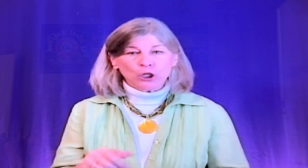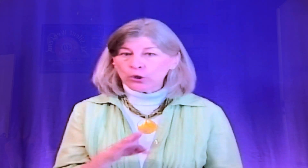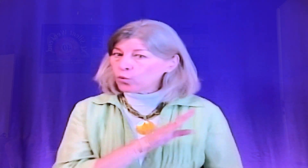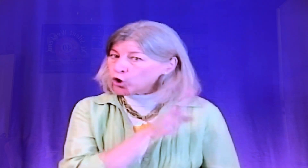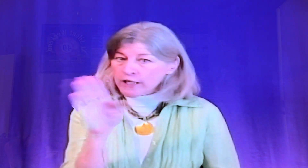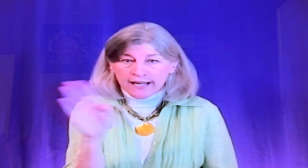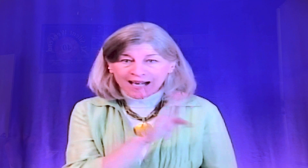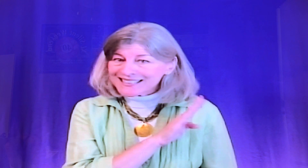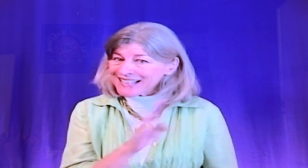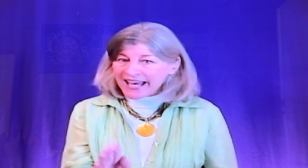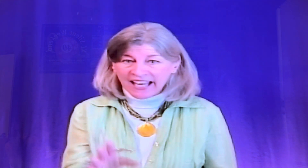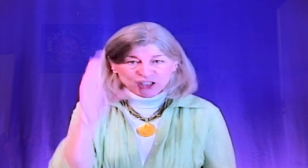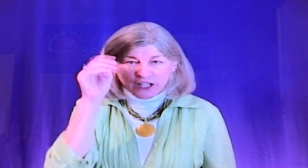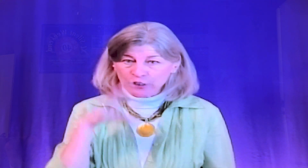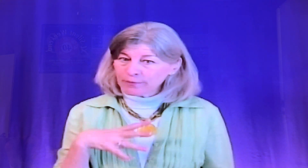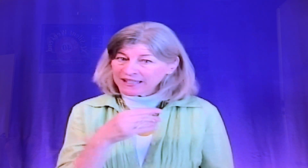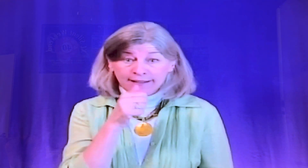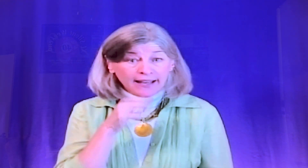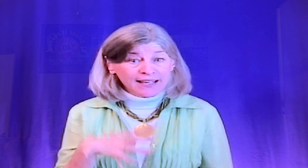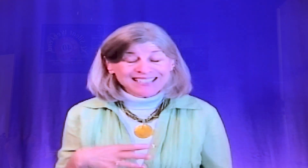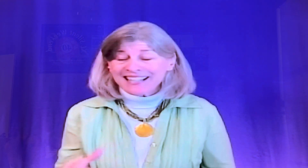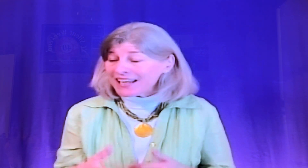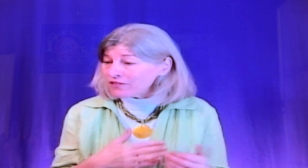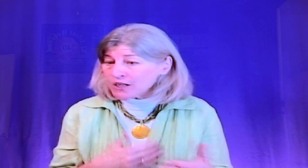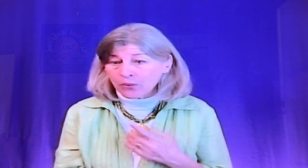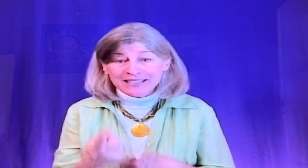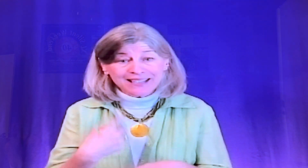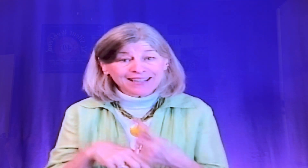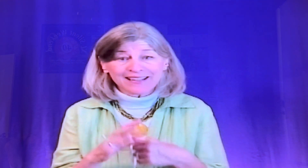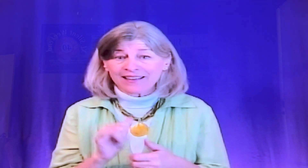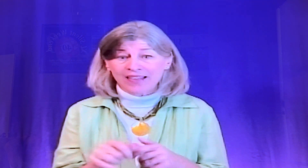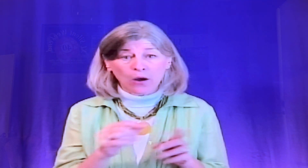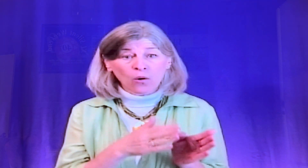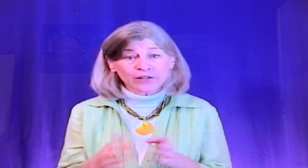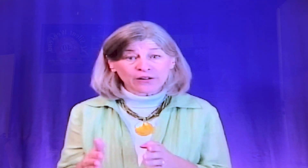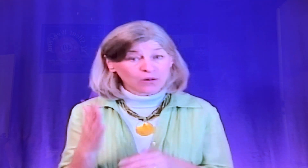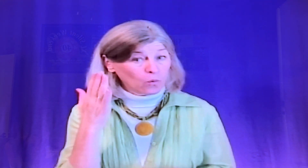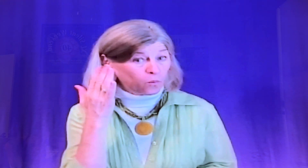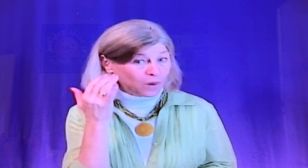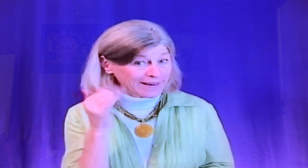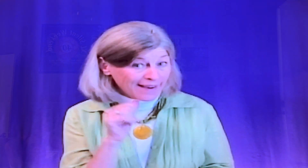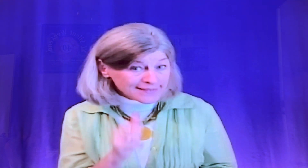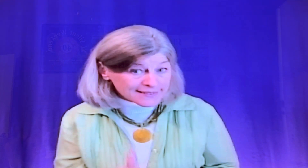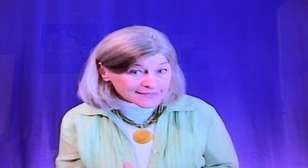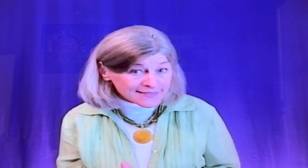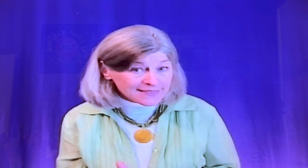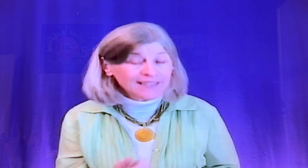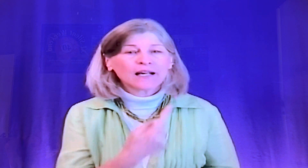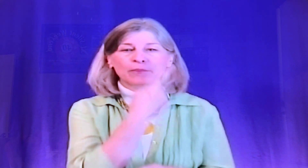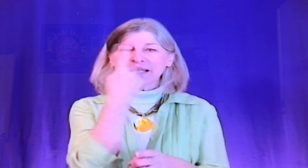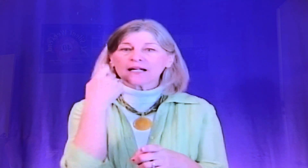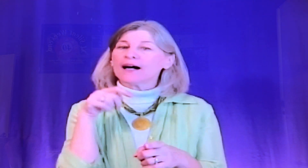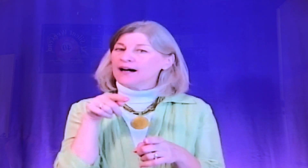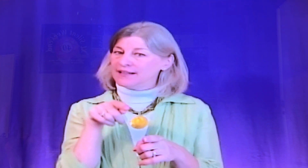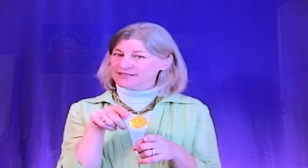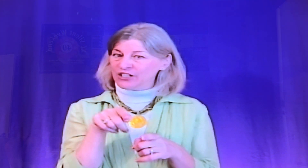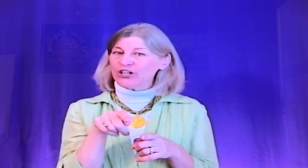you would not say gentlemen and ladies, even though he signed it in that order. Why not? Because you